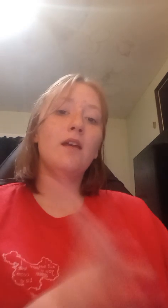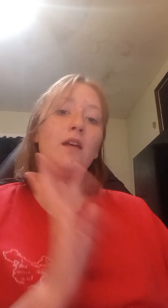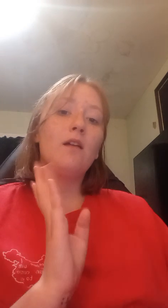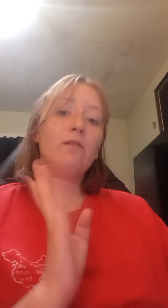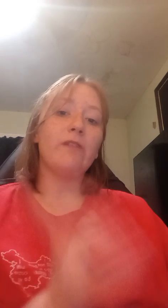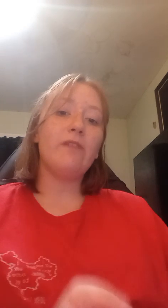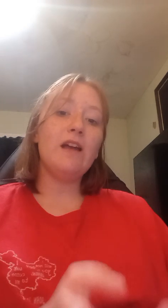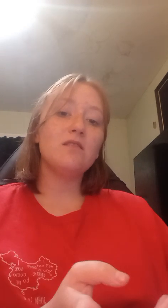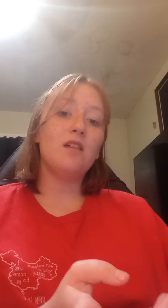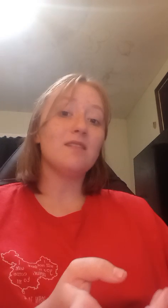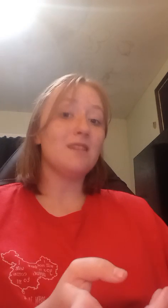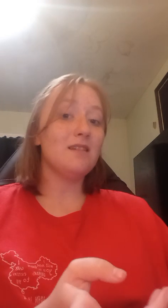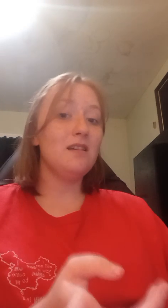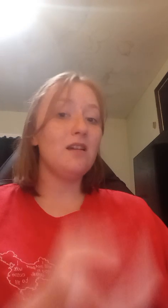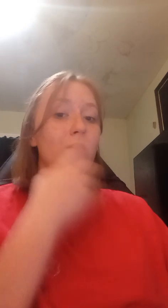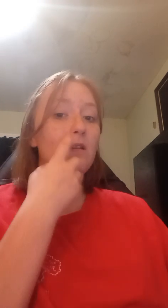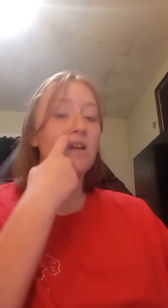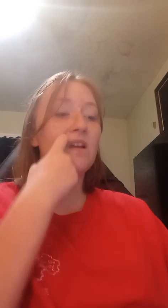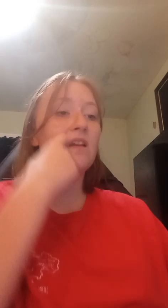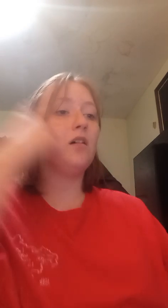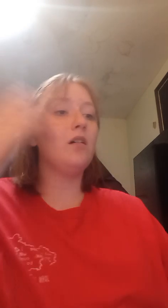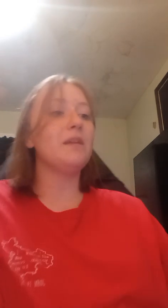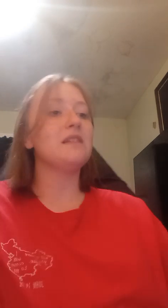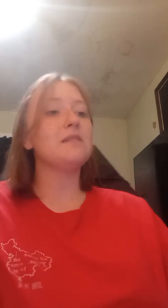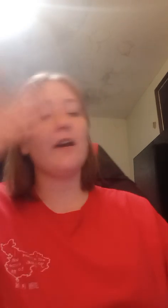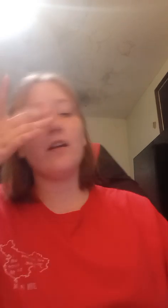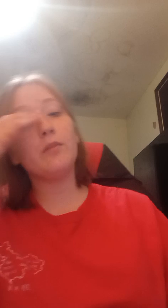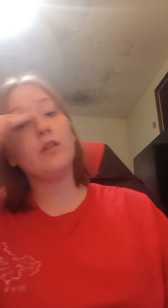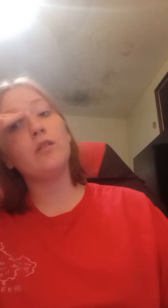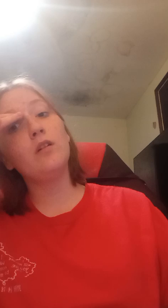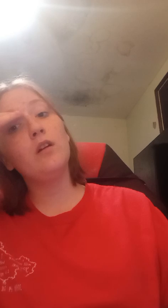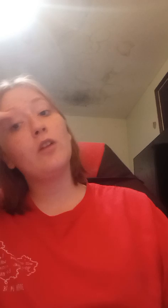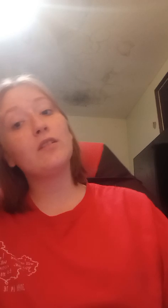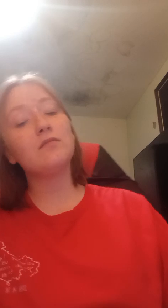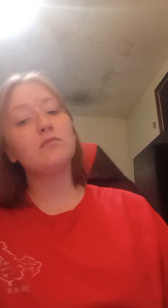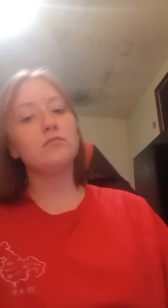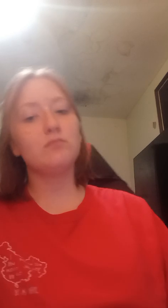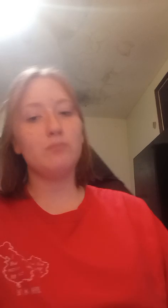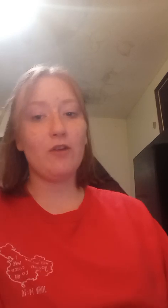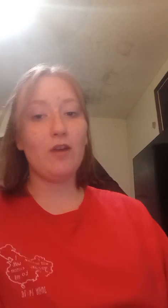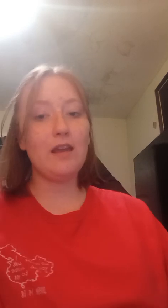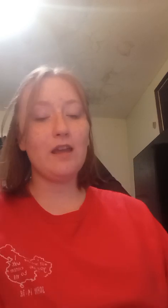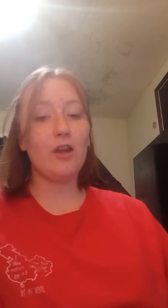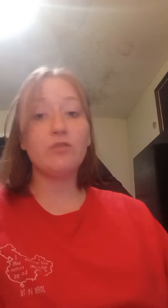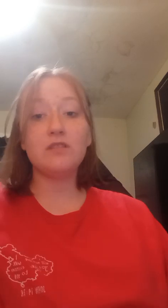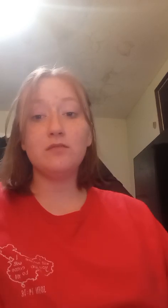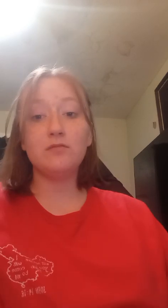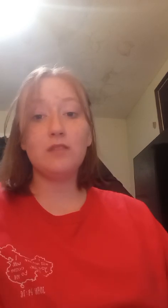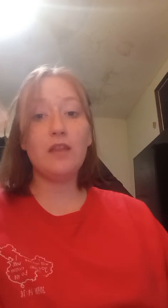Fun fact, Hans Eysenck inspired both McCrae and Costa in their